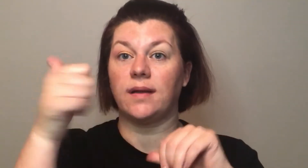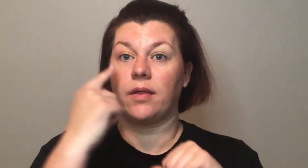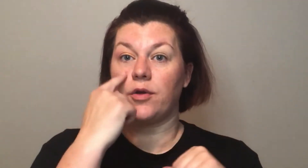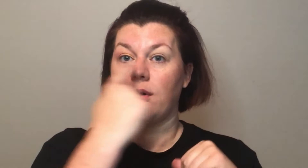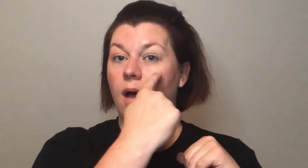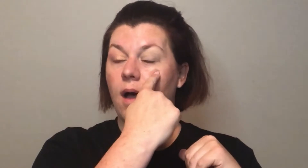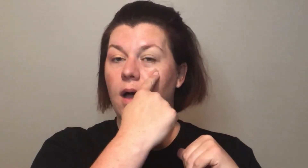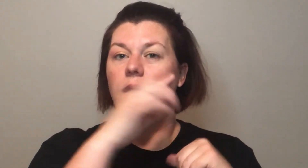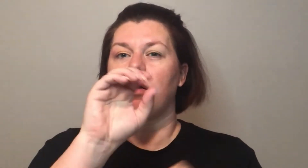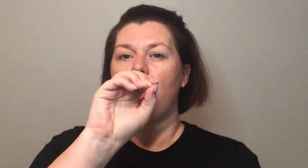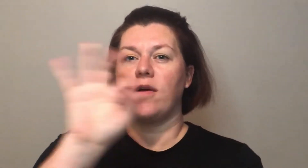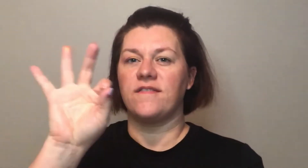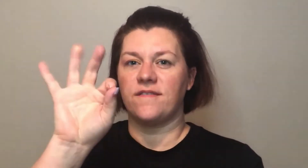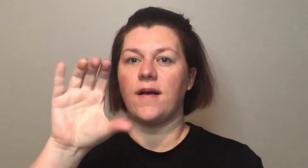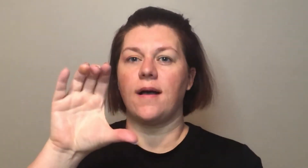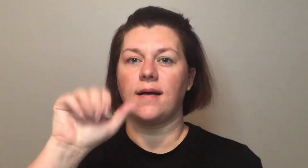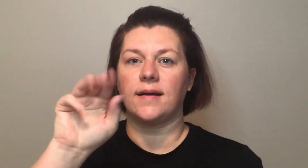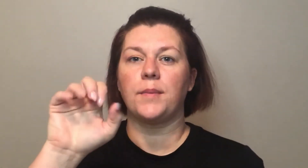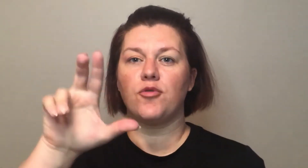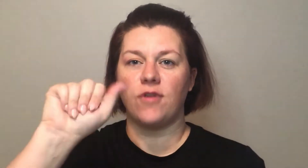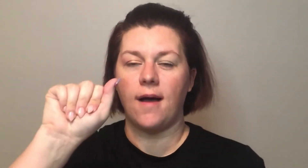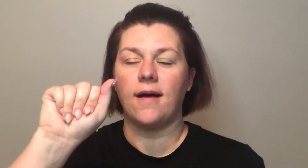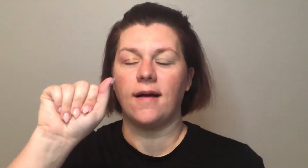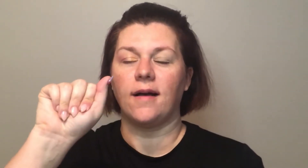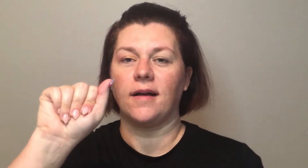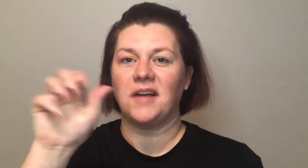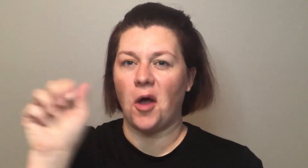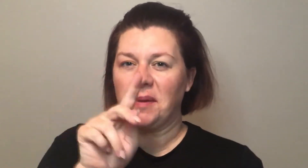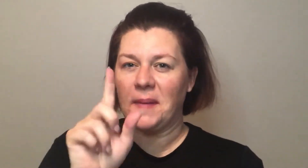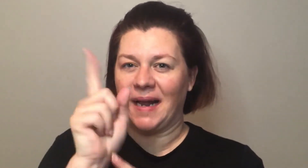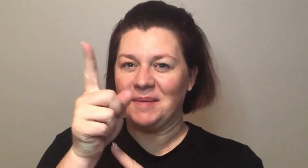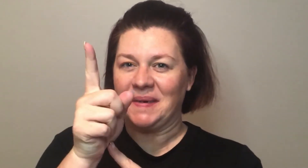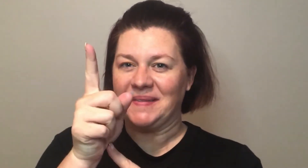Now I'm going to do the other eye off camera. I'll be right back.